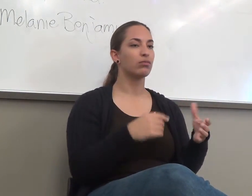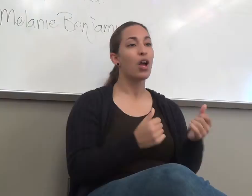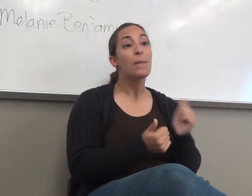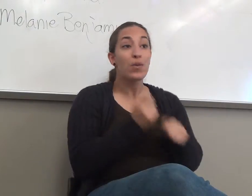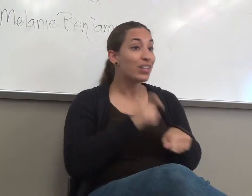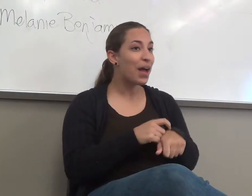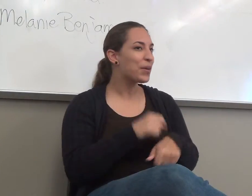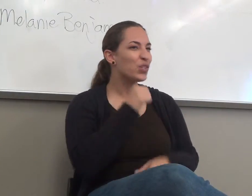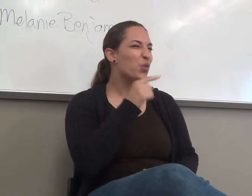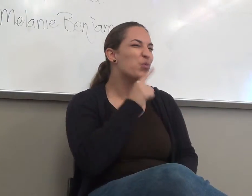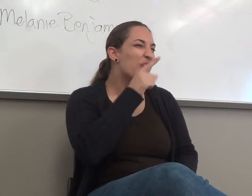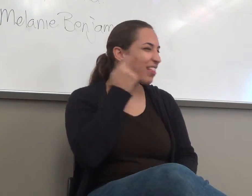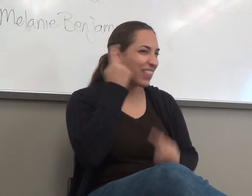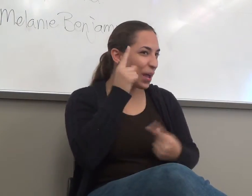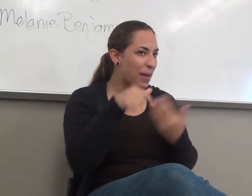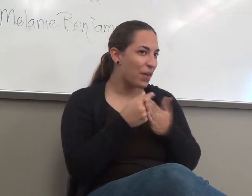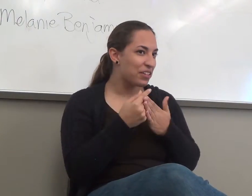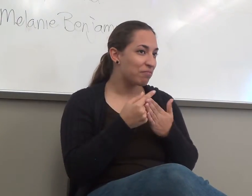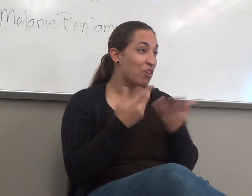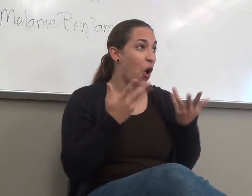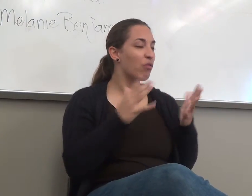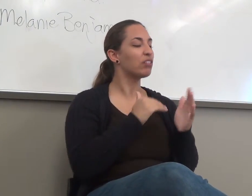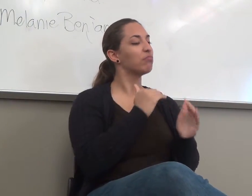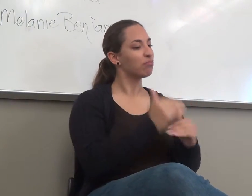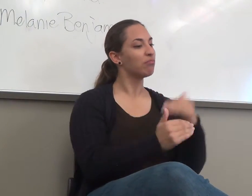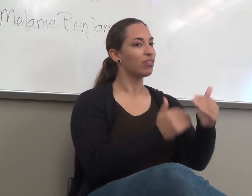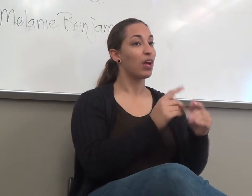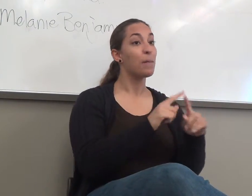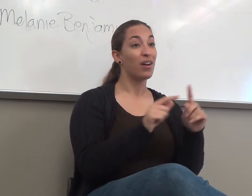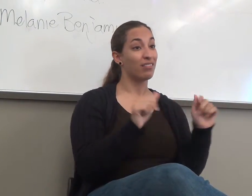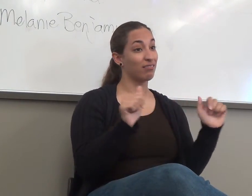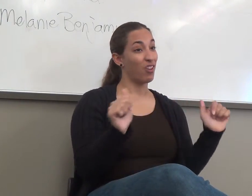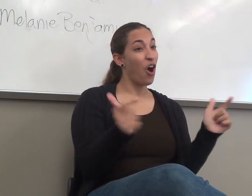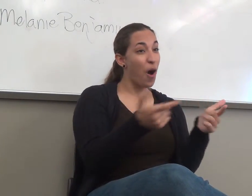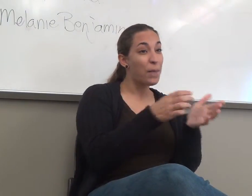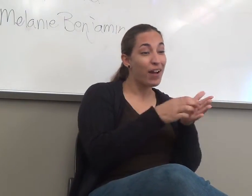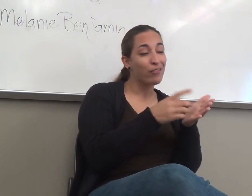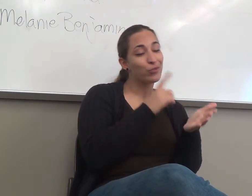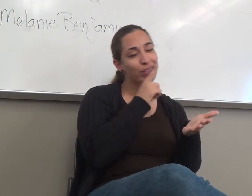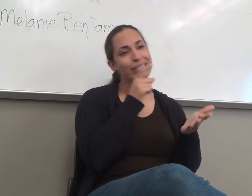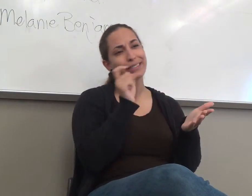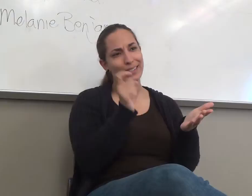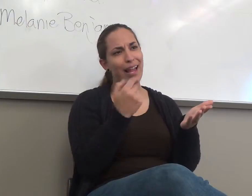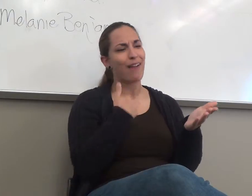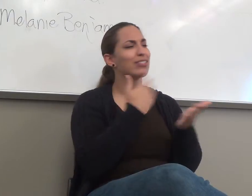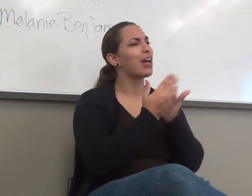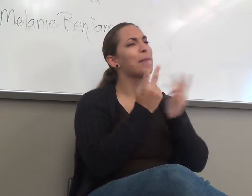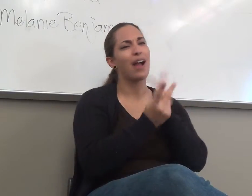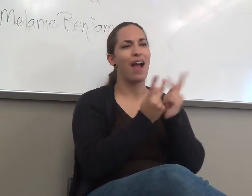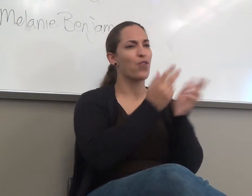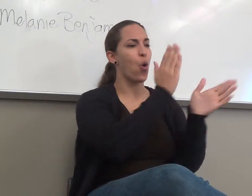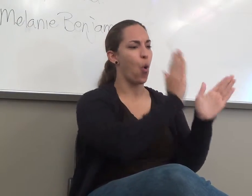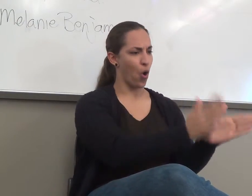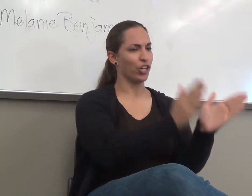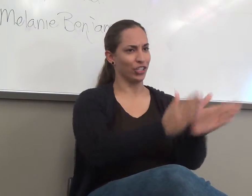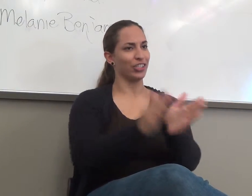every paragraph, you do have to have some kind of order of what you're doing. And most of you did a perfectly good job without